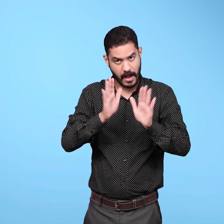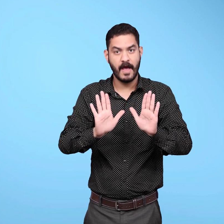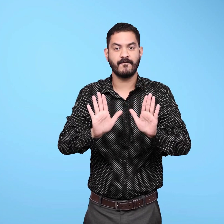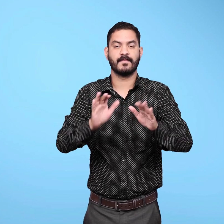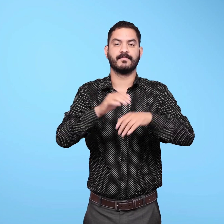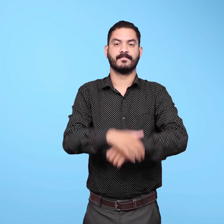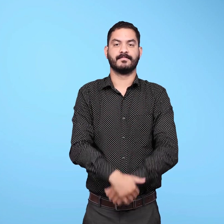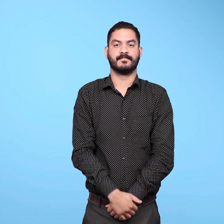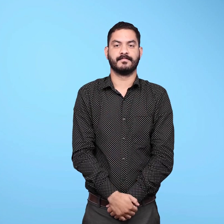centuries CE.